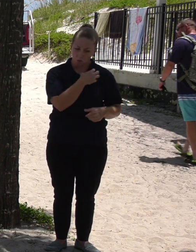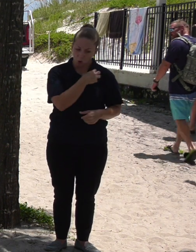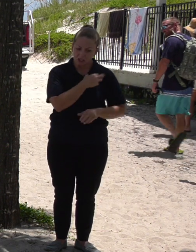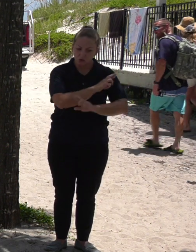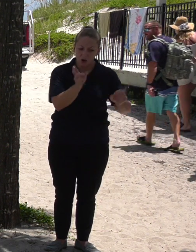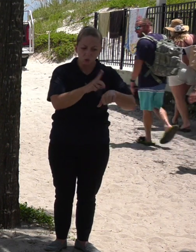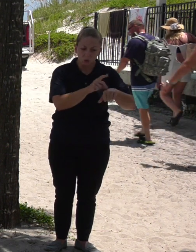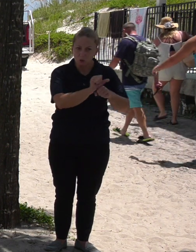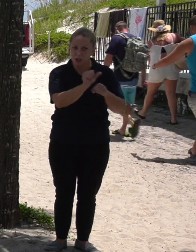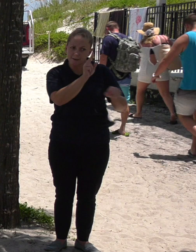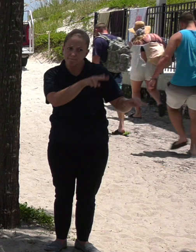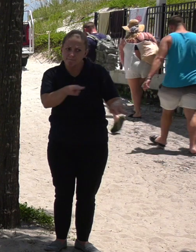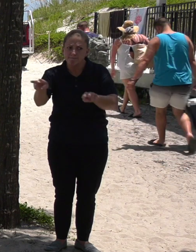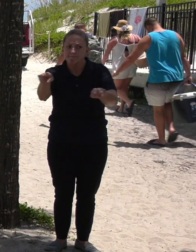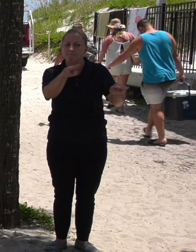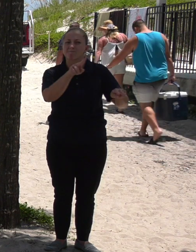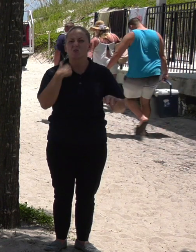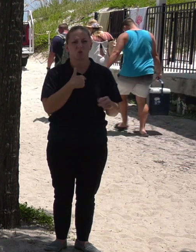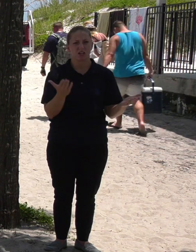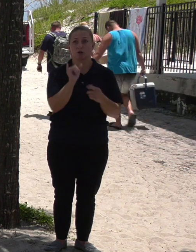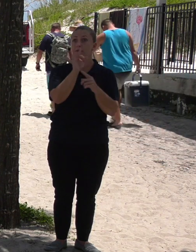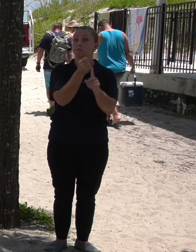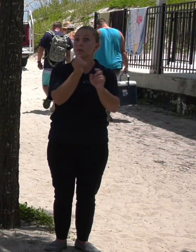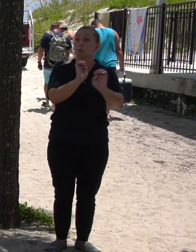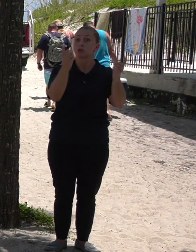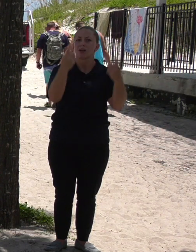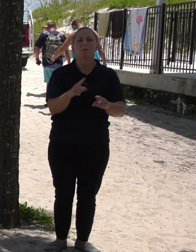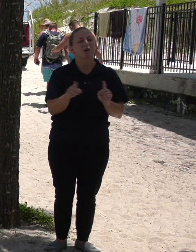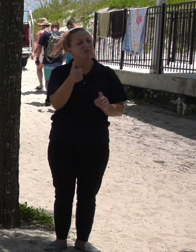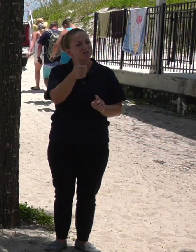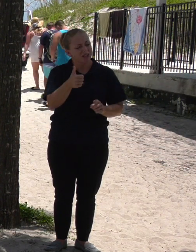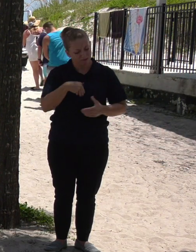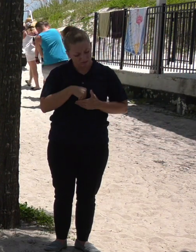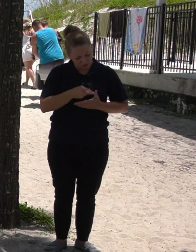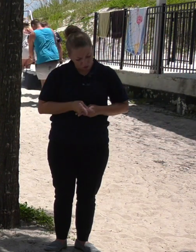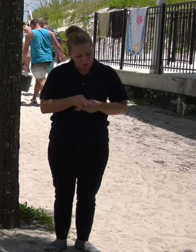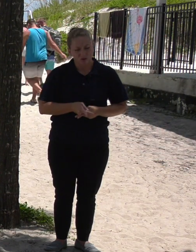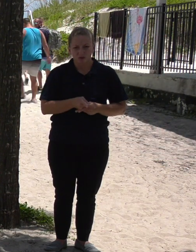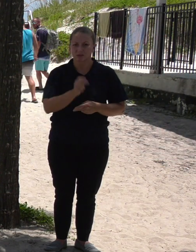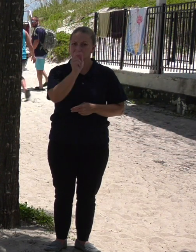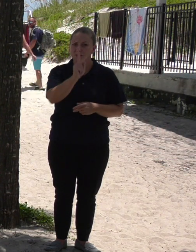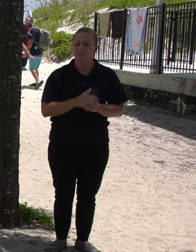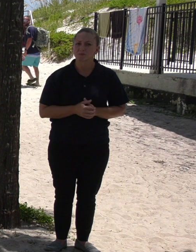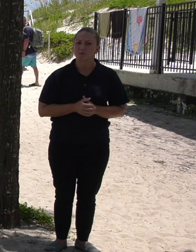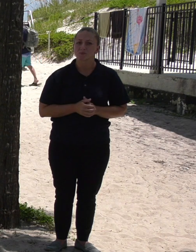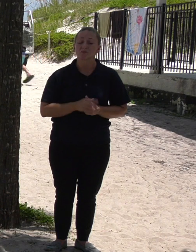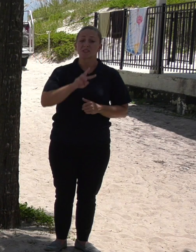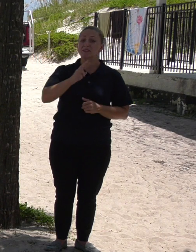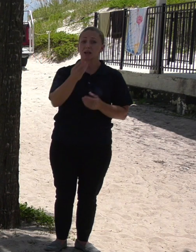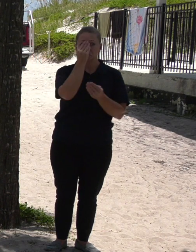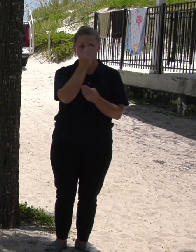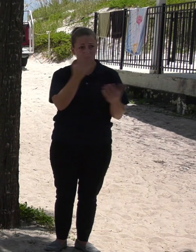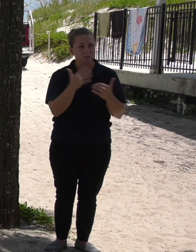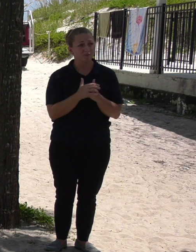and we're here certainly for any emergencies. Be cautious, be careful. The second thing I want to say is to all of you people out there, this has